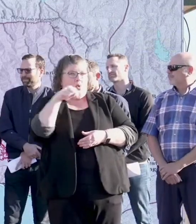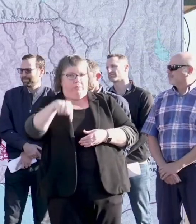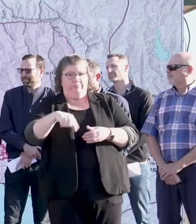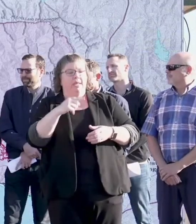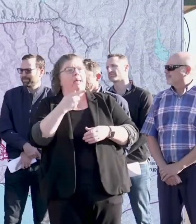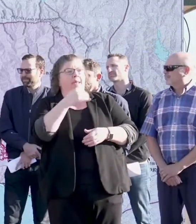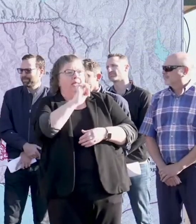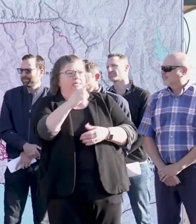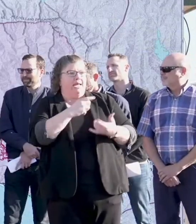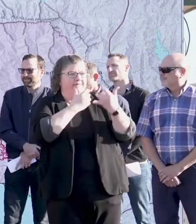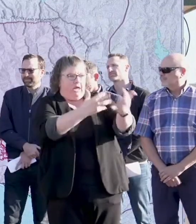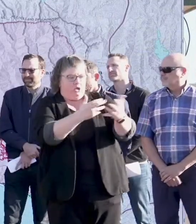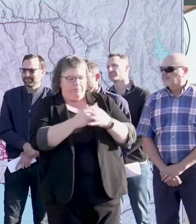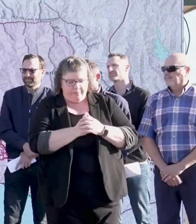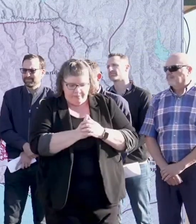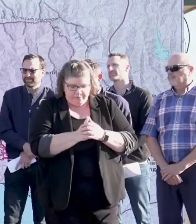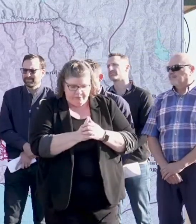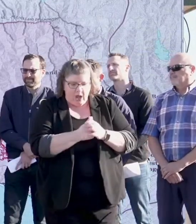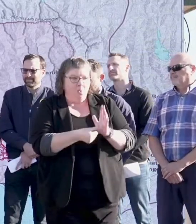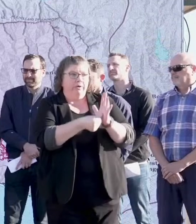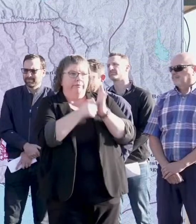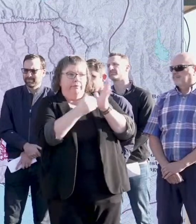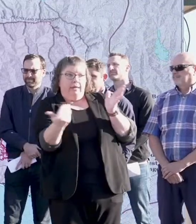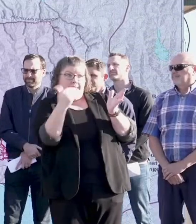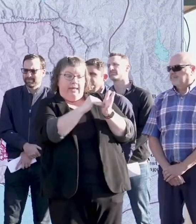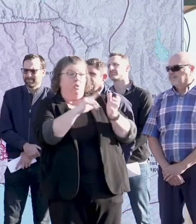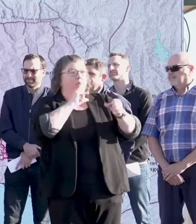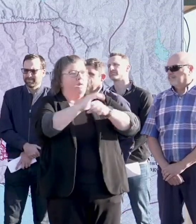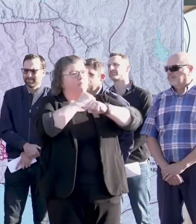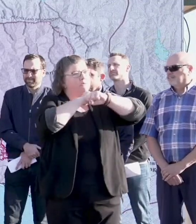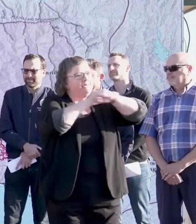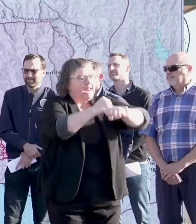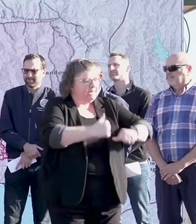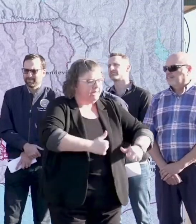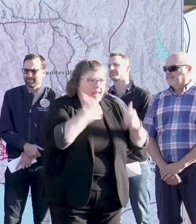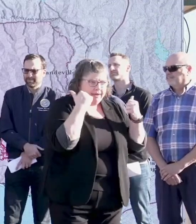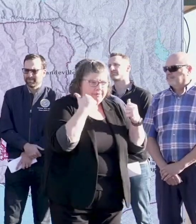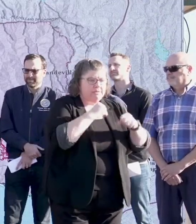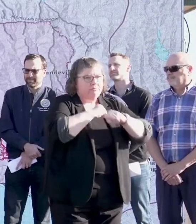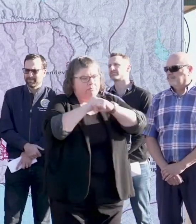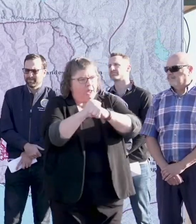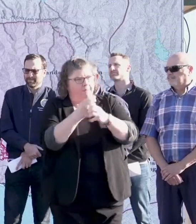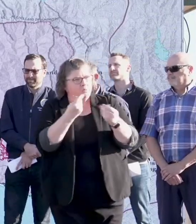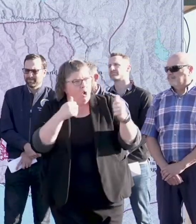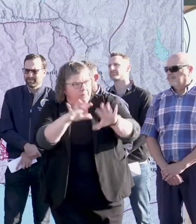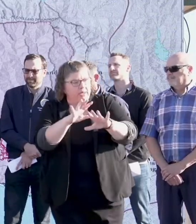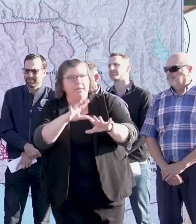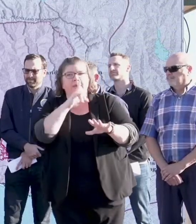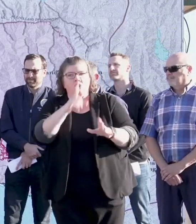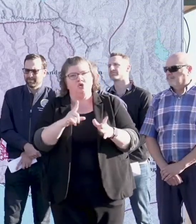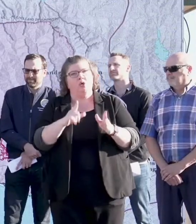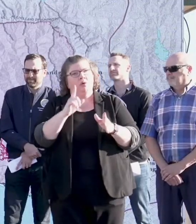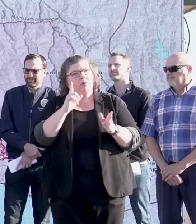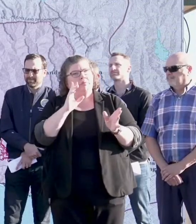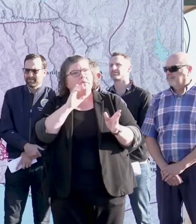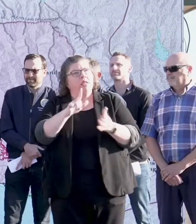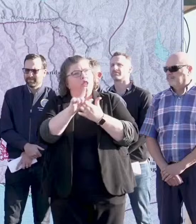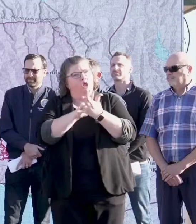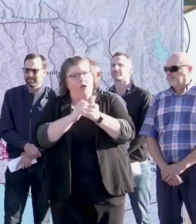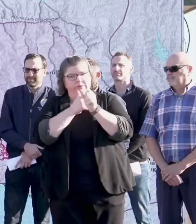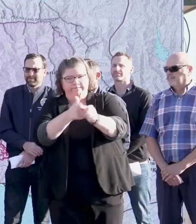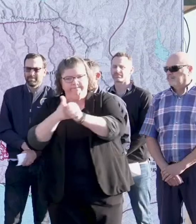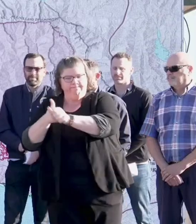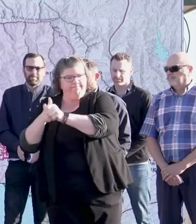incident. First, I'd like to reiterate we remain committed to protecting lives, safeguarding property, and maintaining orders in the areas of the affected